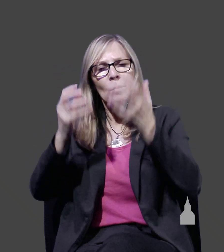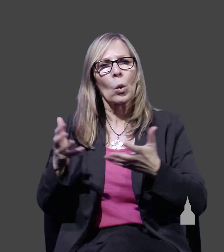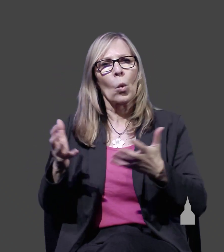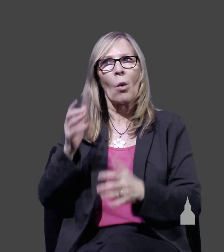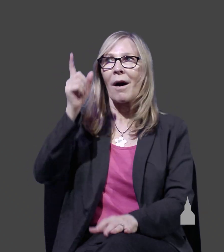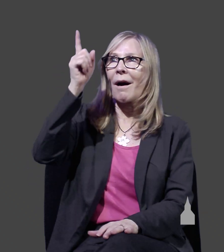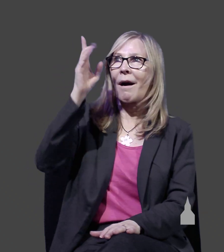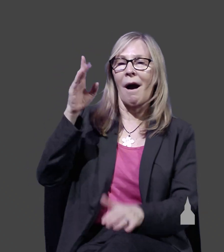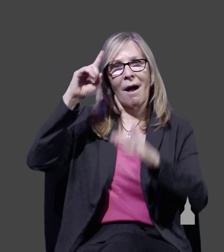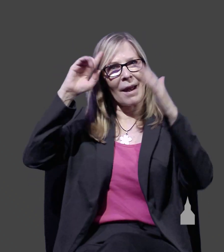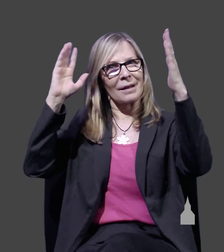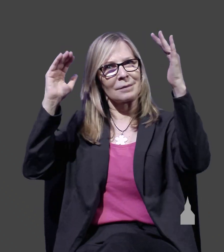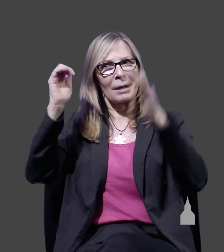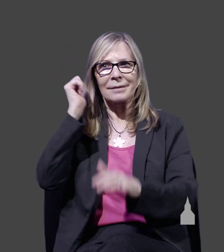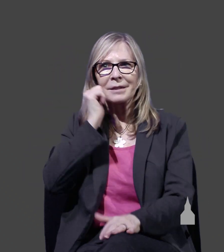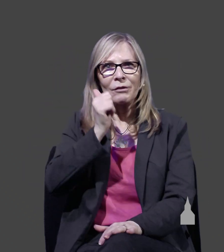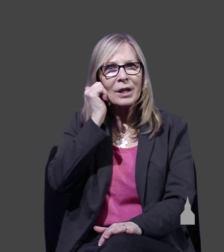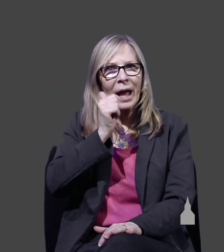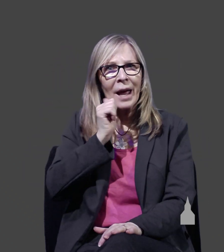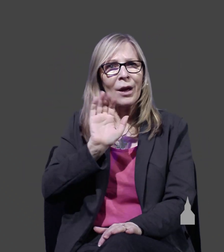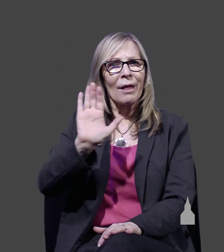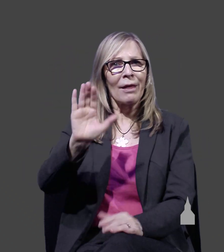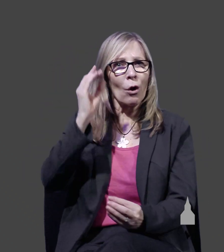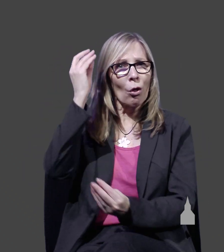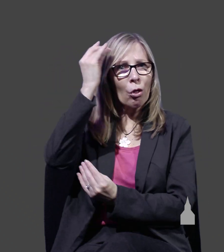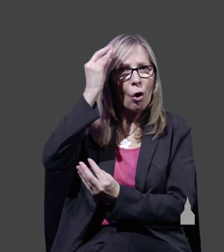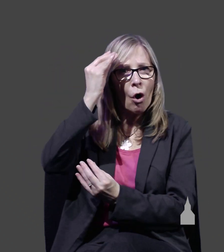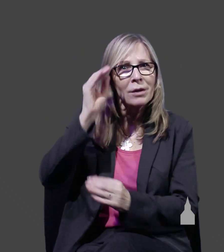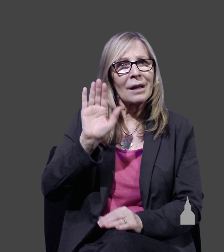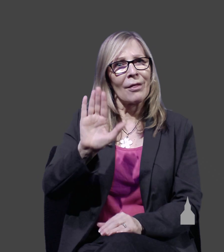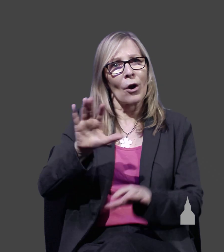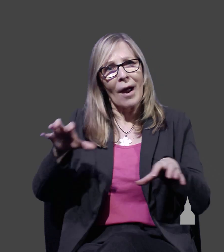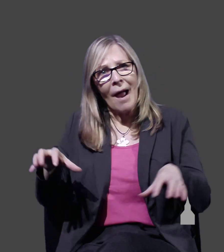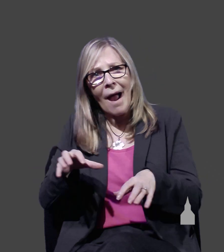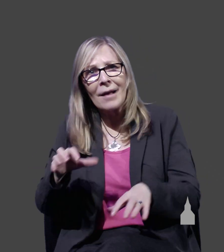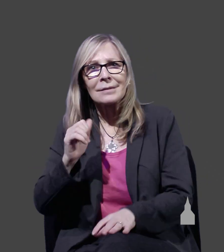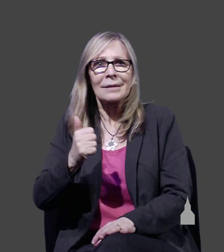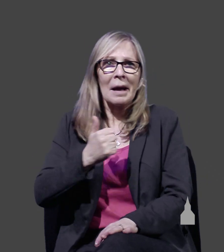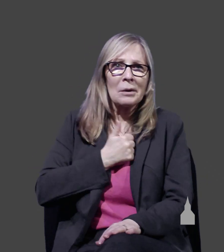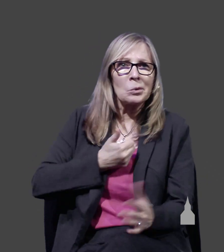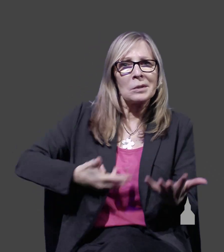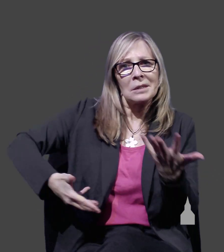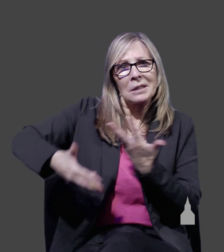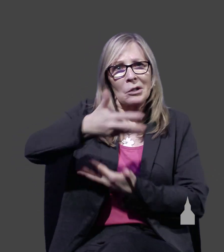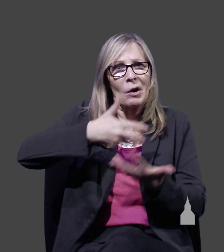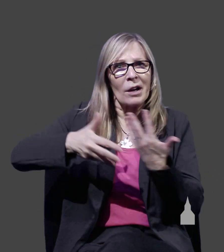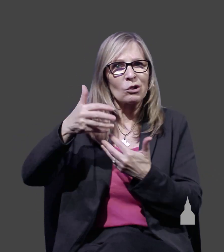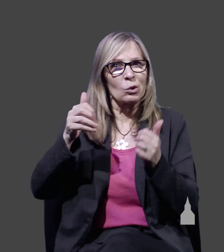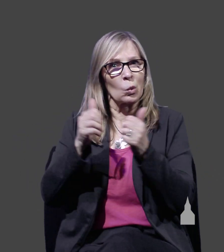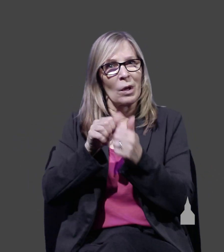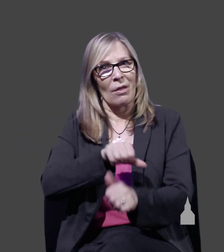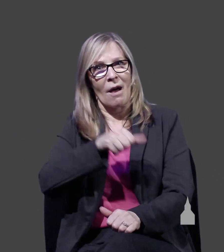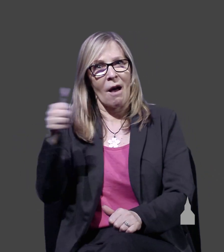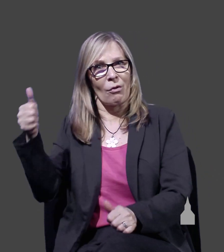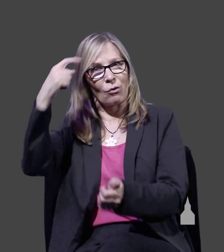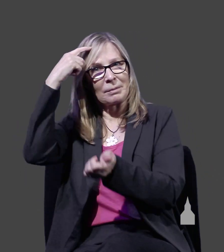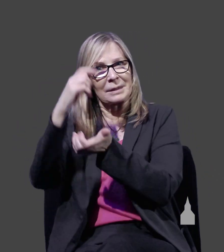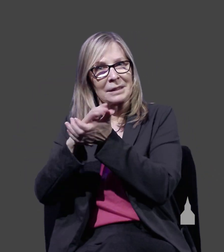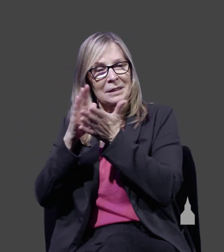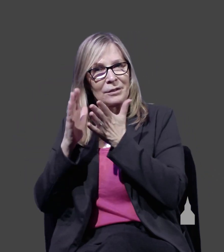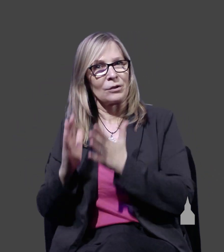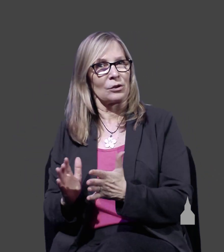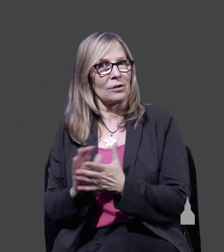of them on a daily basis in terms of how they think, how they act, how they interact with other believers.